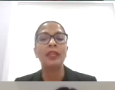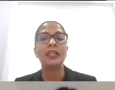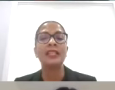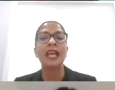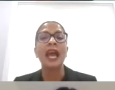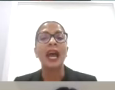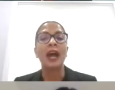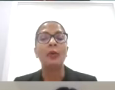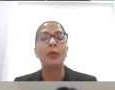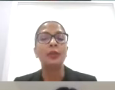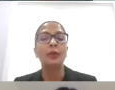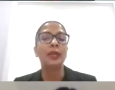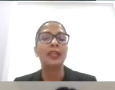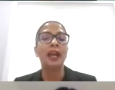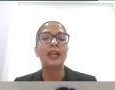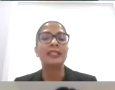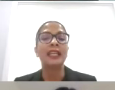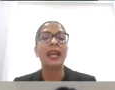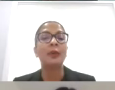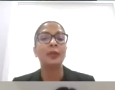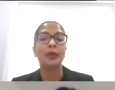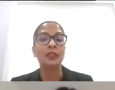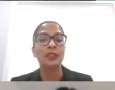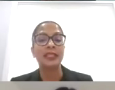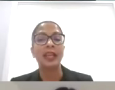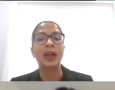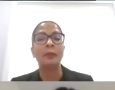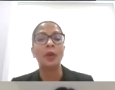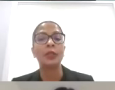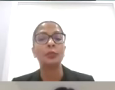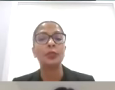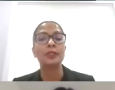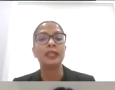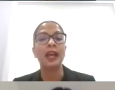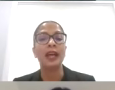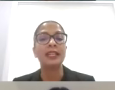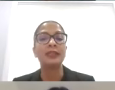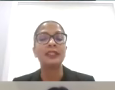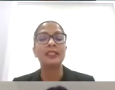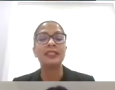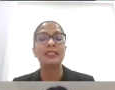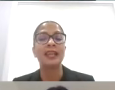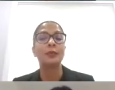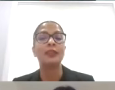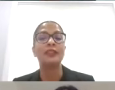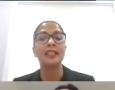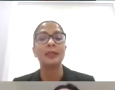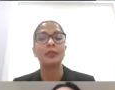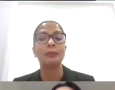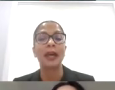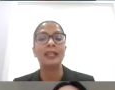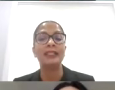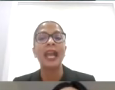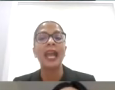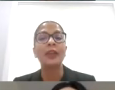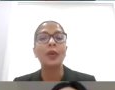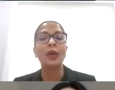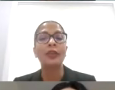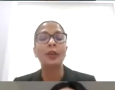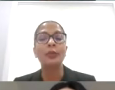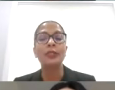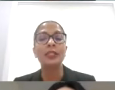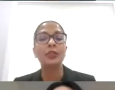about is how you're creating content now at your agency. Are you producing content that's designed with the disabled in mind?